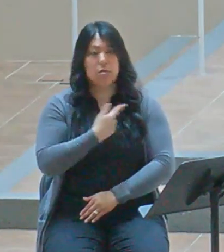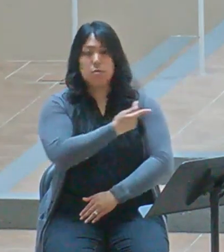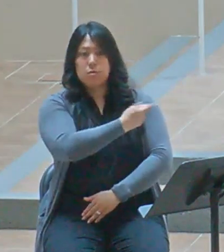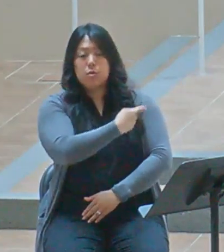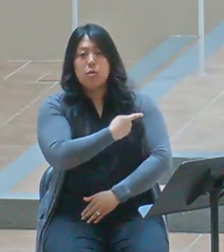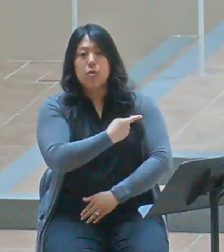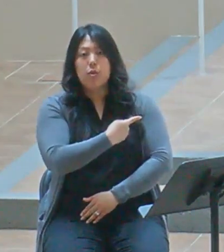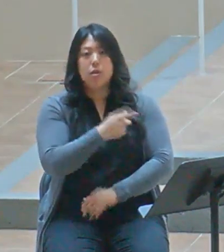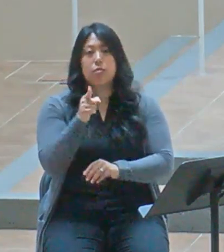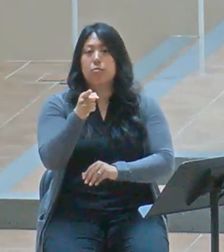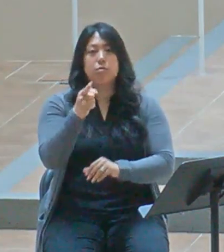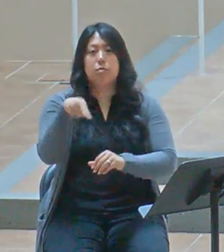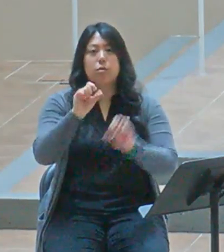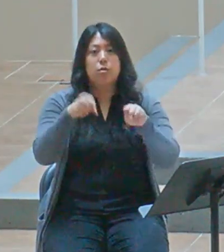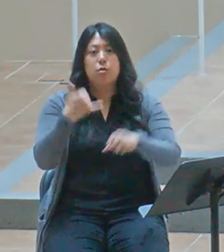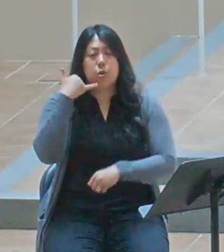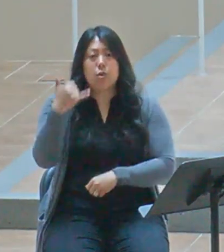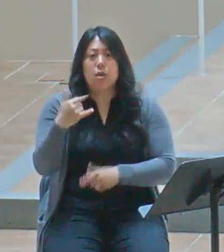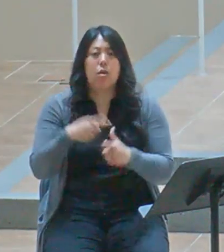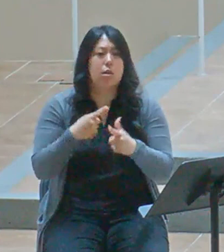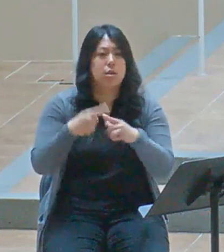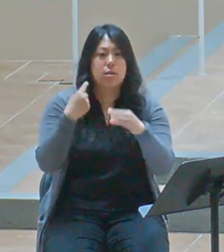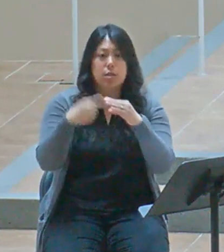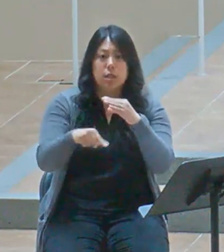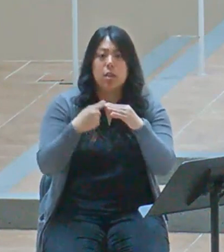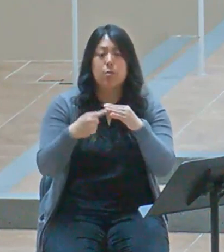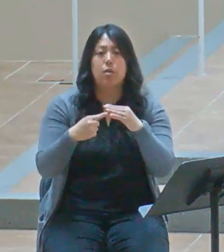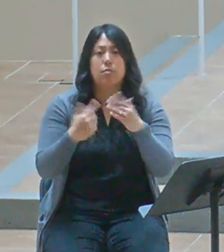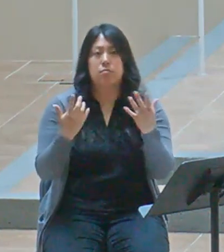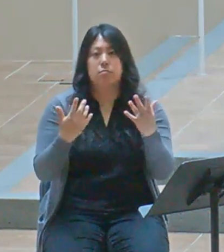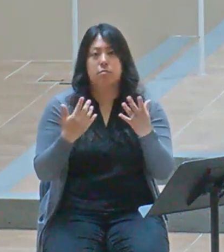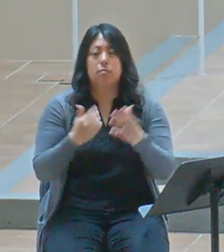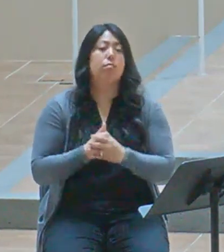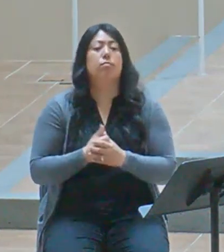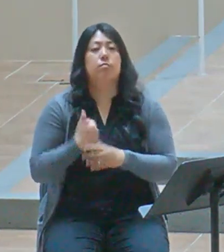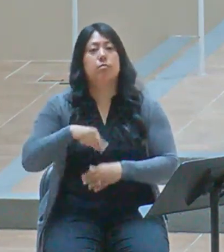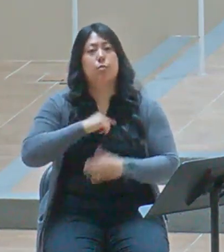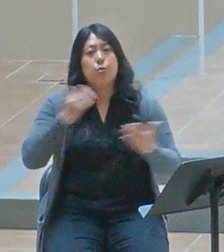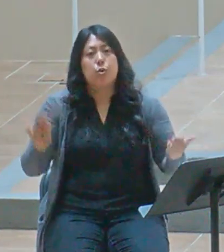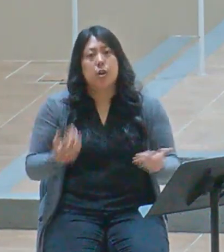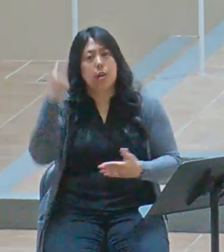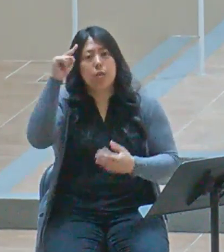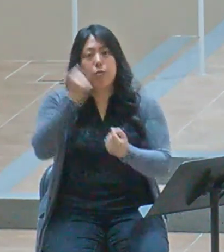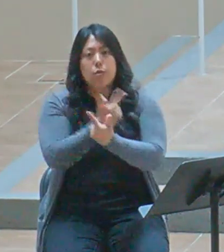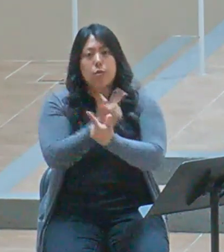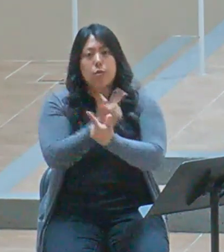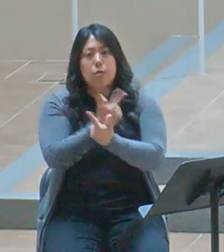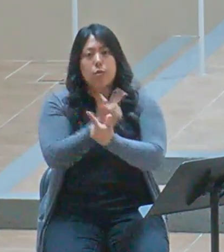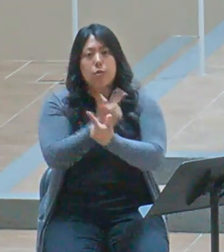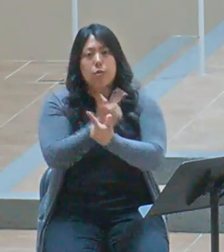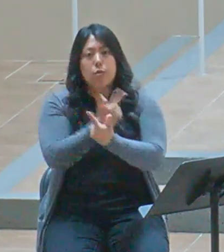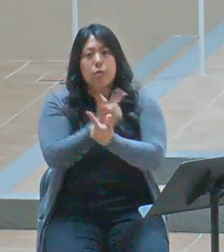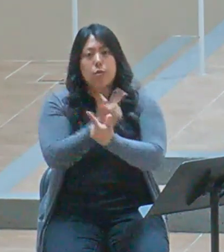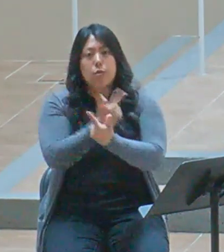you need that, or an email can be sent to us. We are here for you. You are not